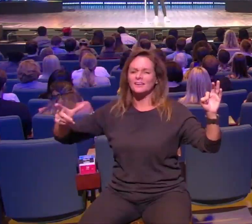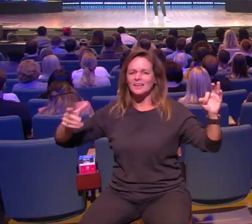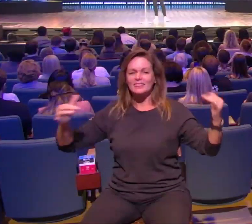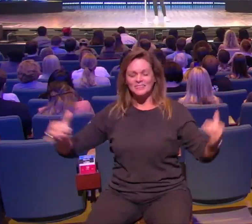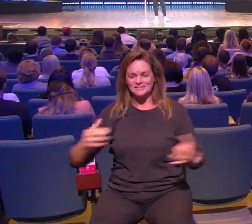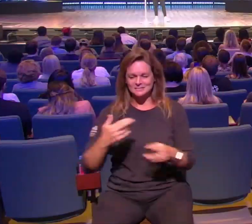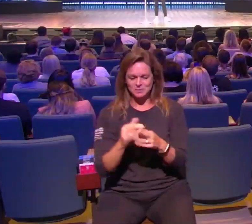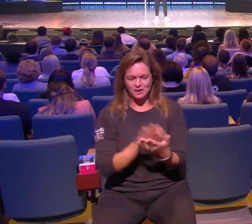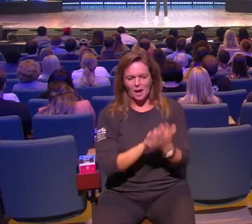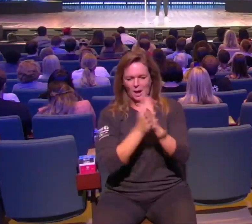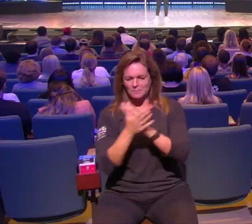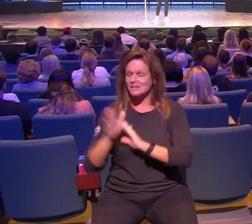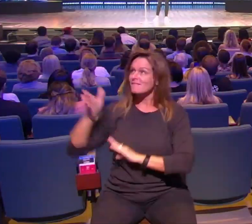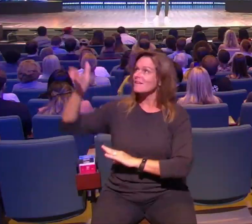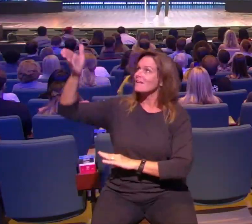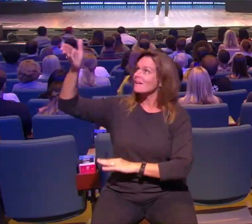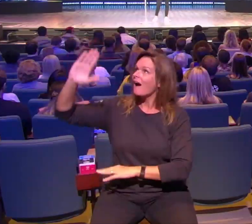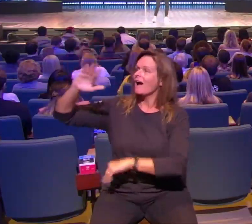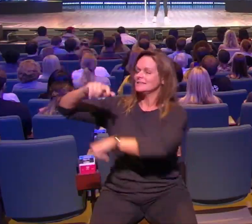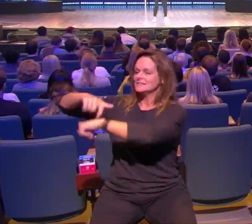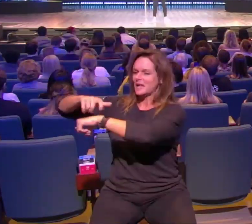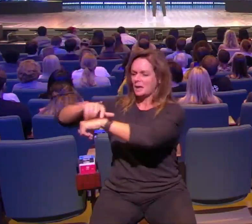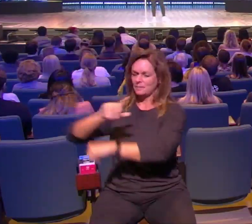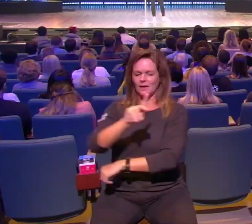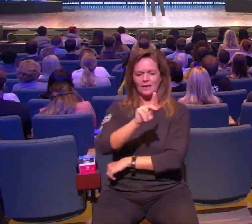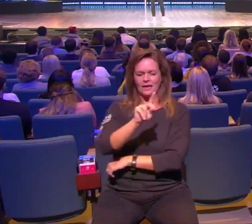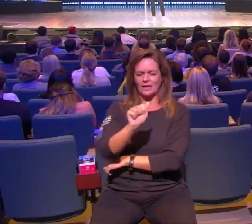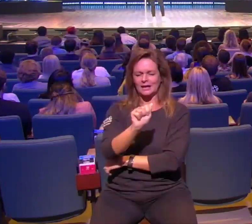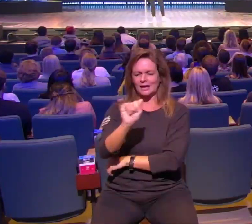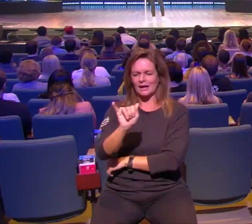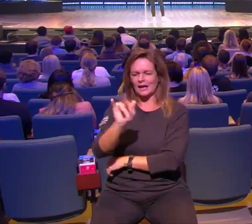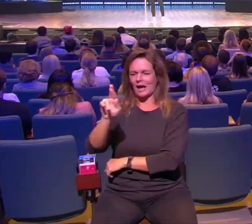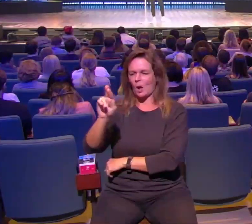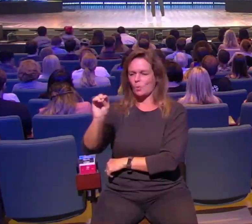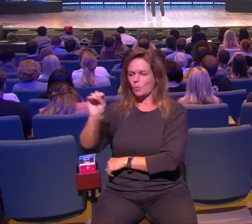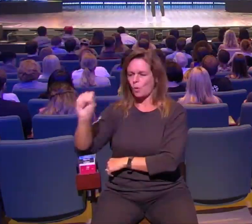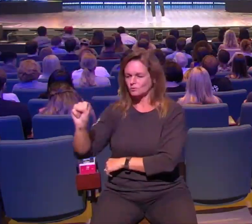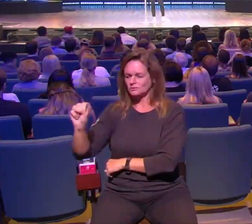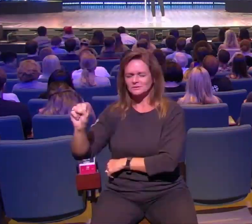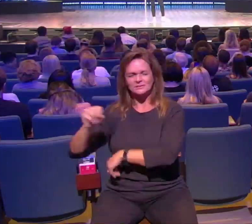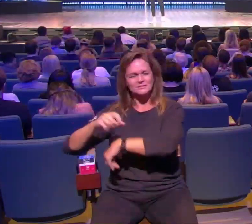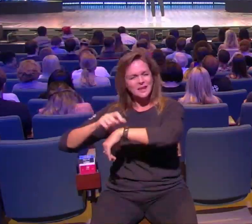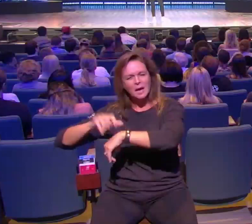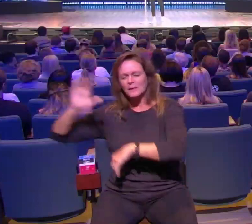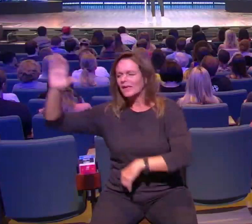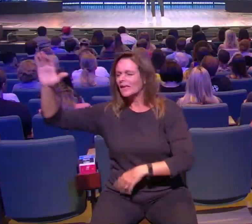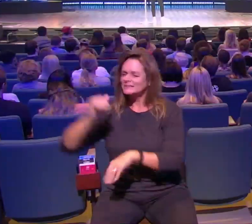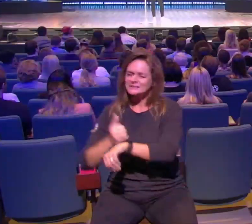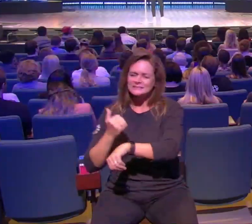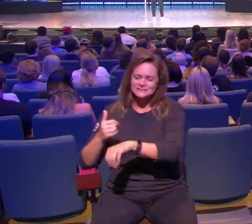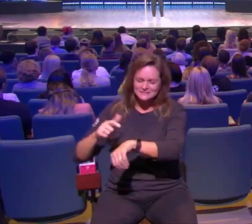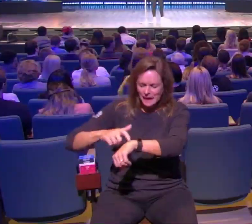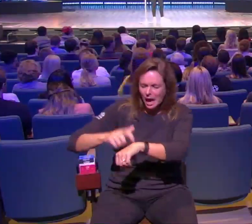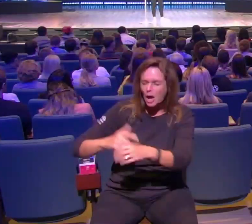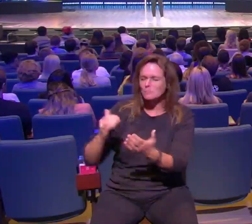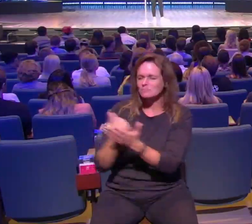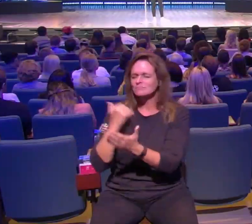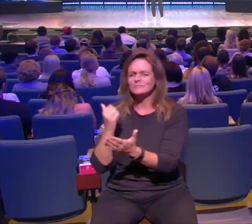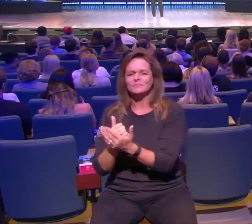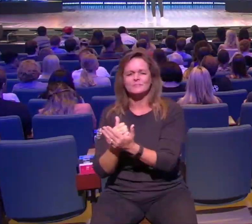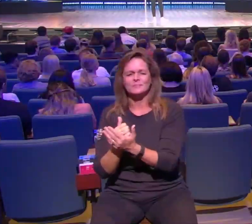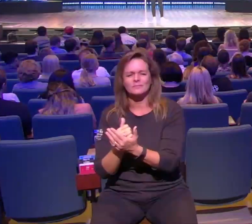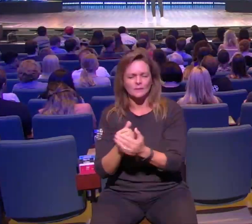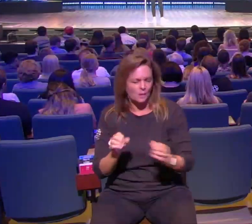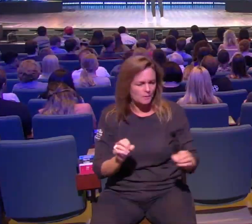Kairos season. Let me show you the definition again. It's a season of time and opportunity when conditions are right,